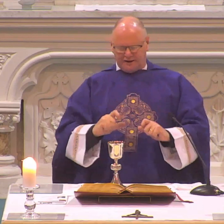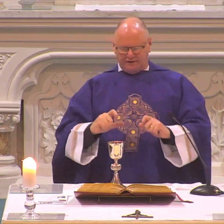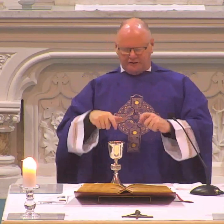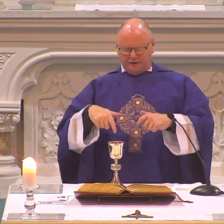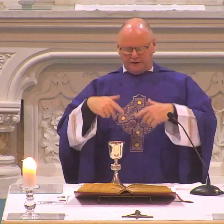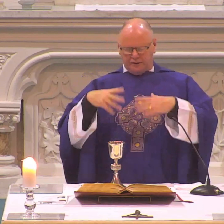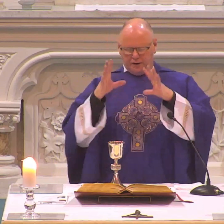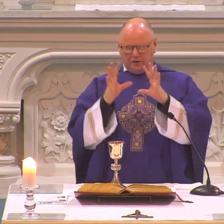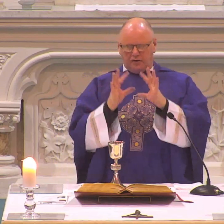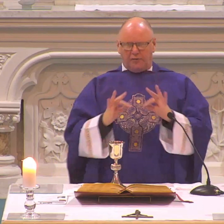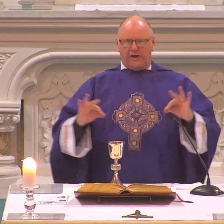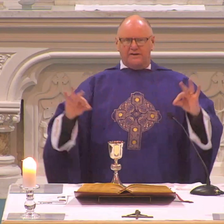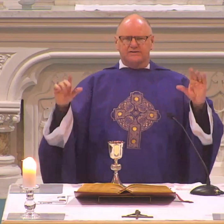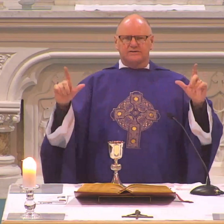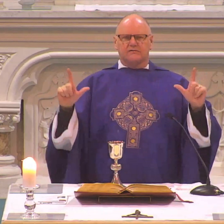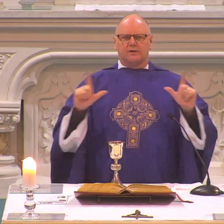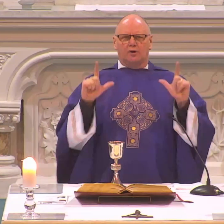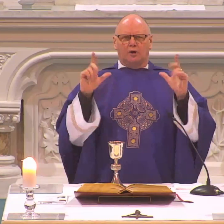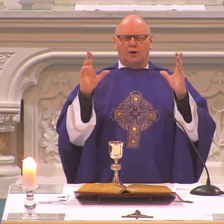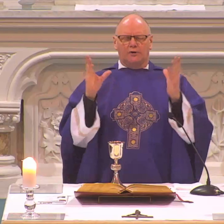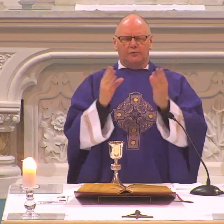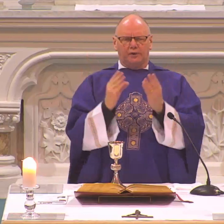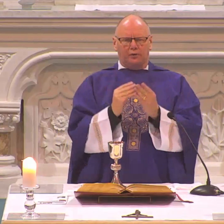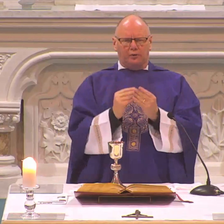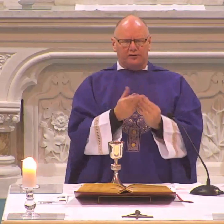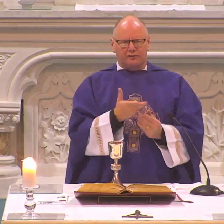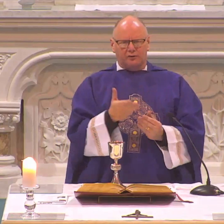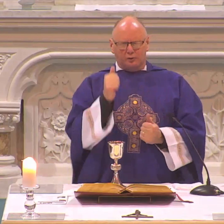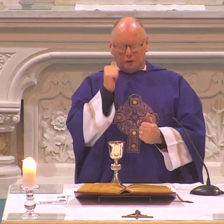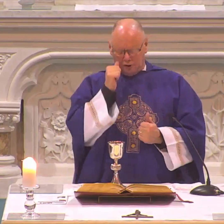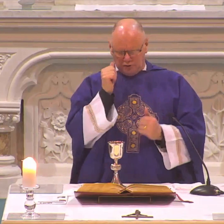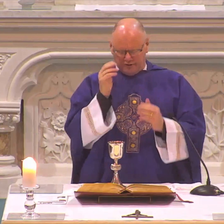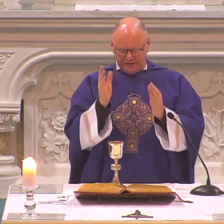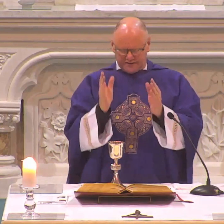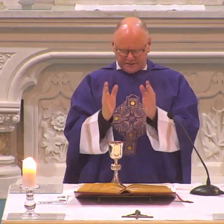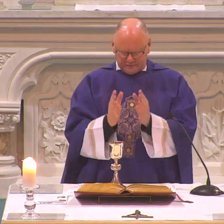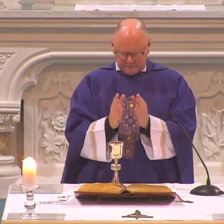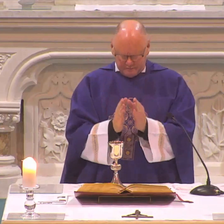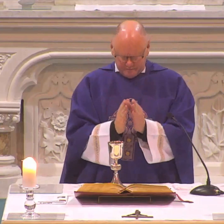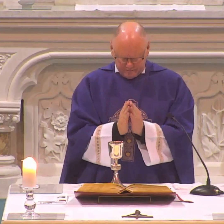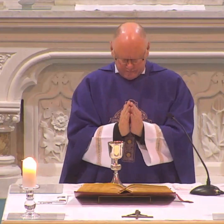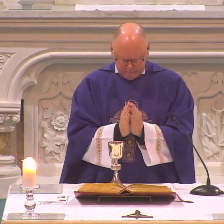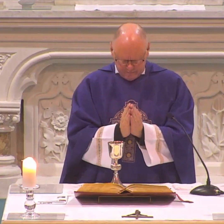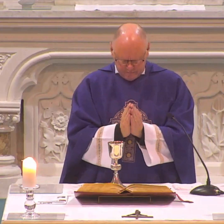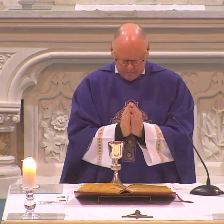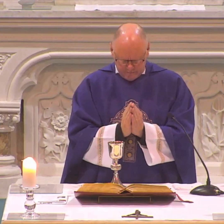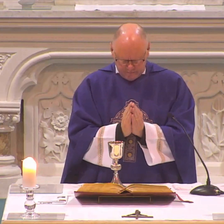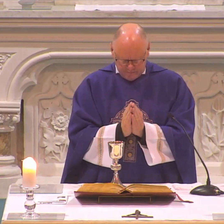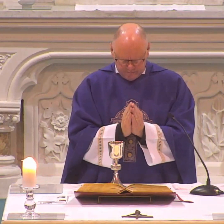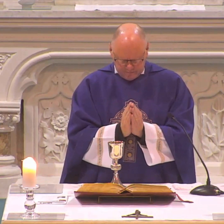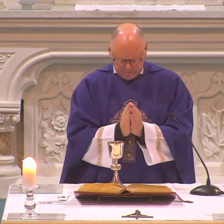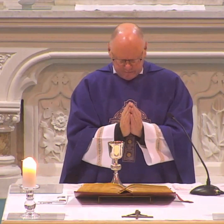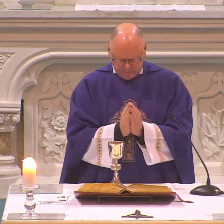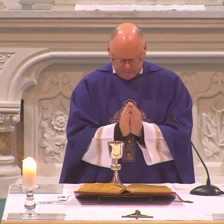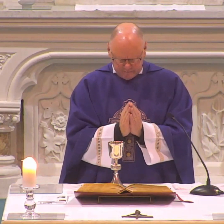and ever. The peace of the Lord be with you always.